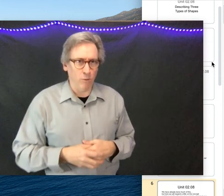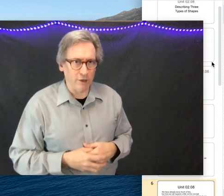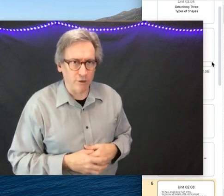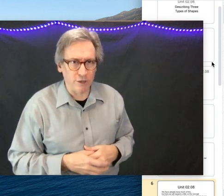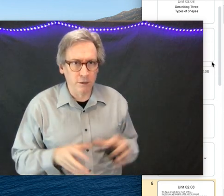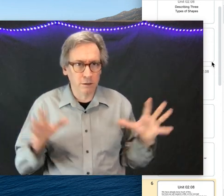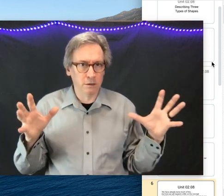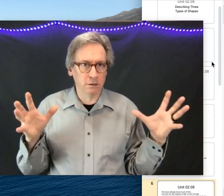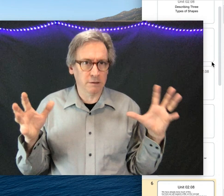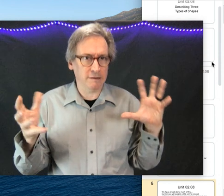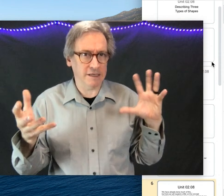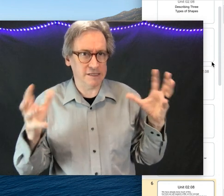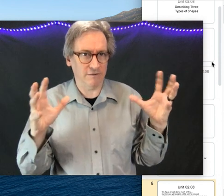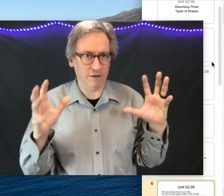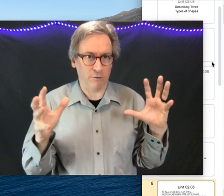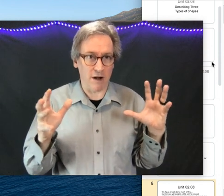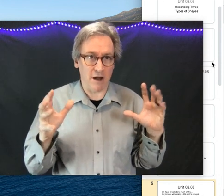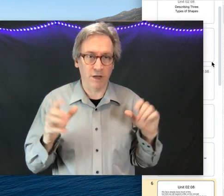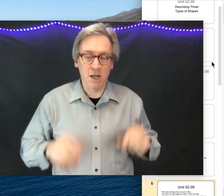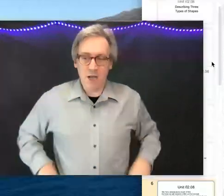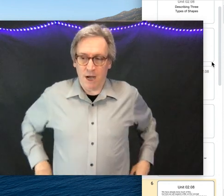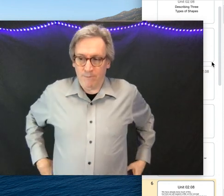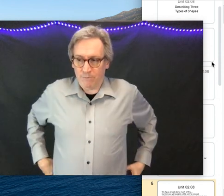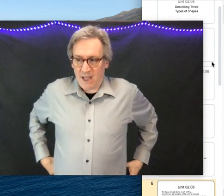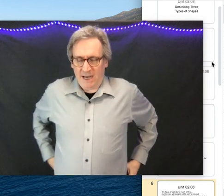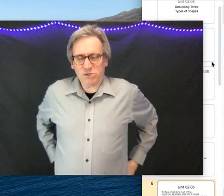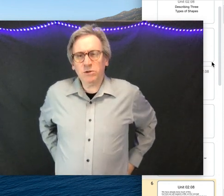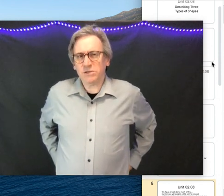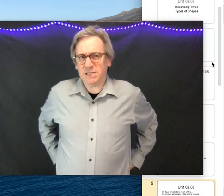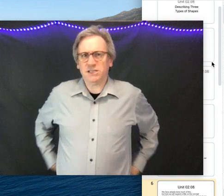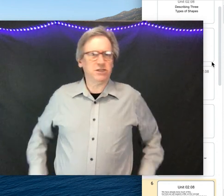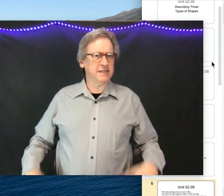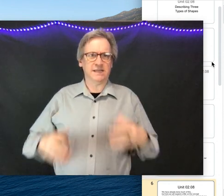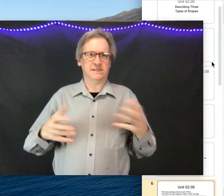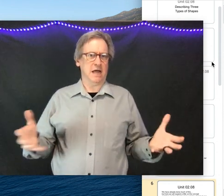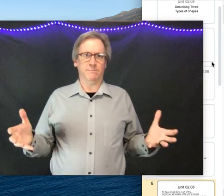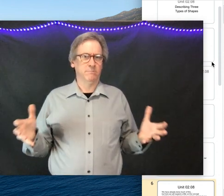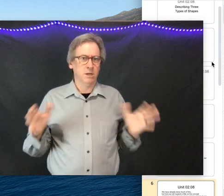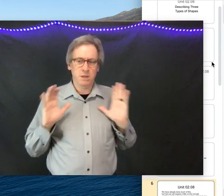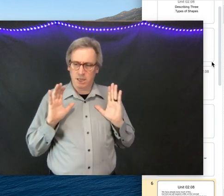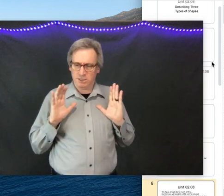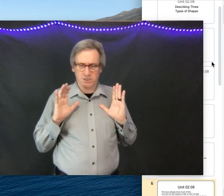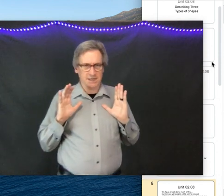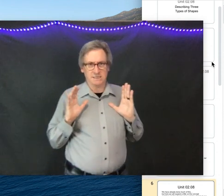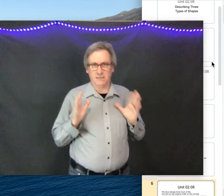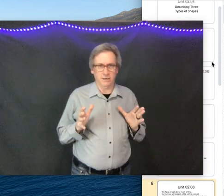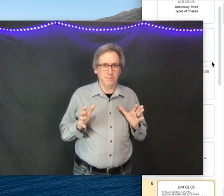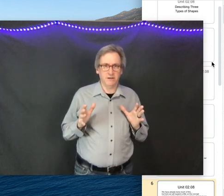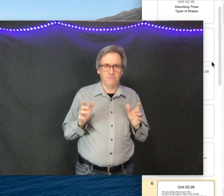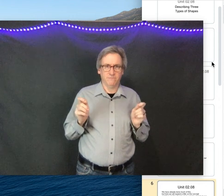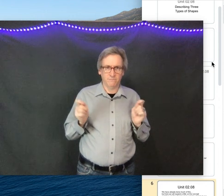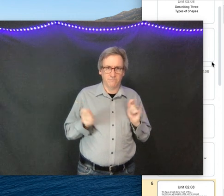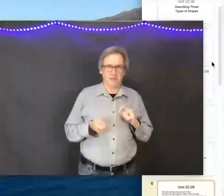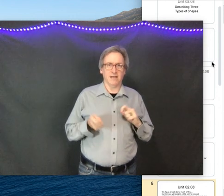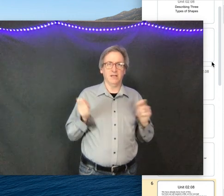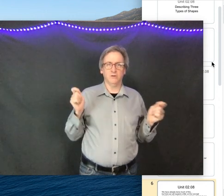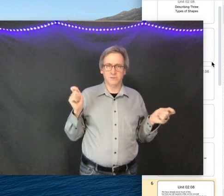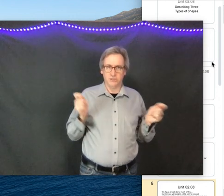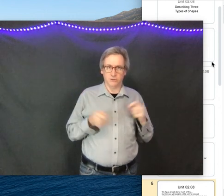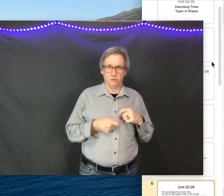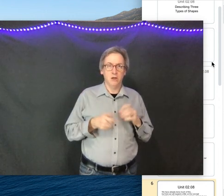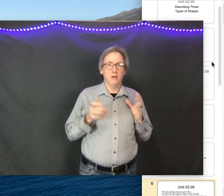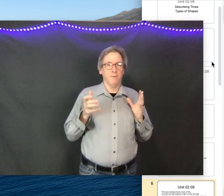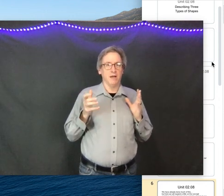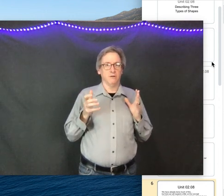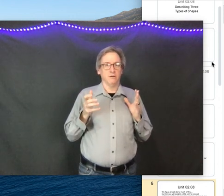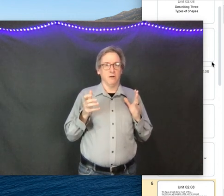of weird things to flip around. And it's one of those things that just takes time. It just takes a little bit of getting used